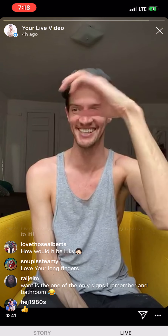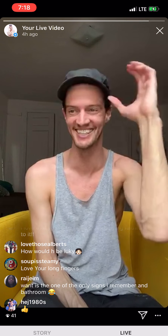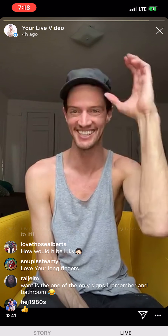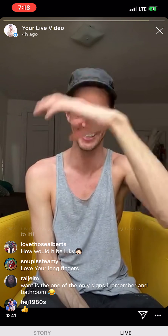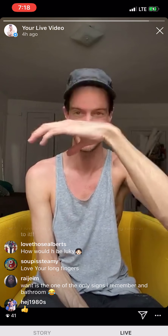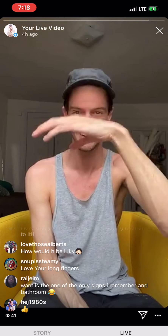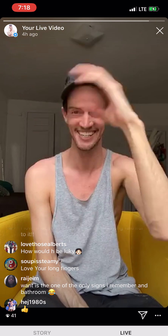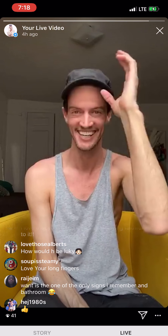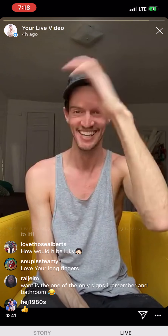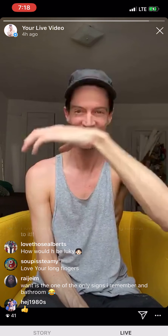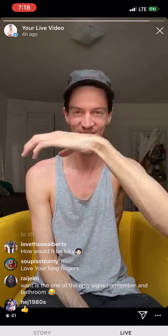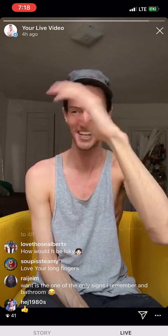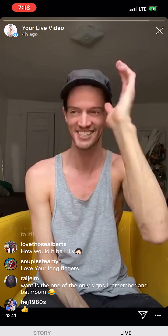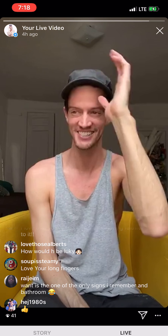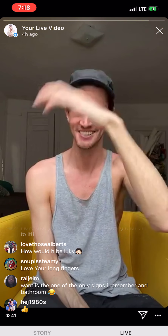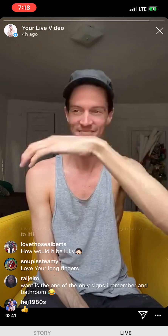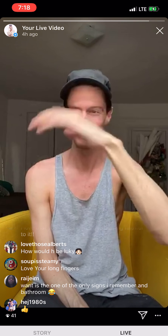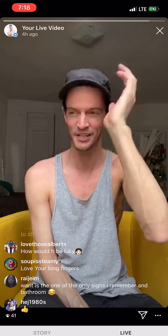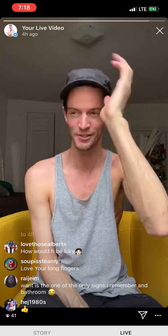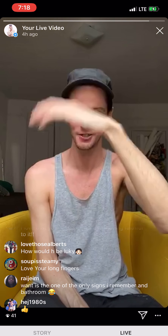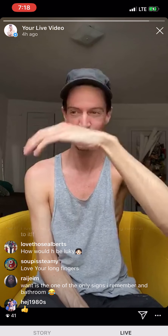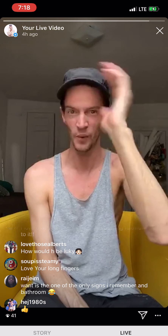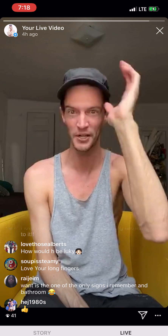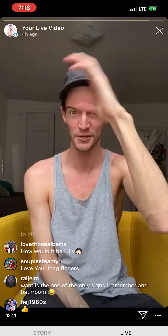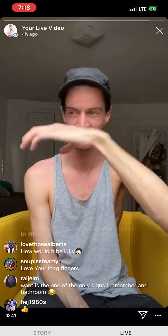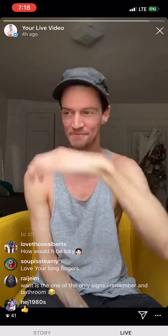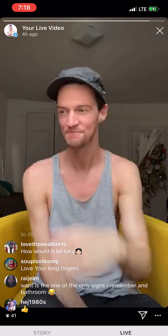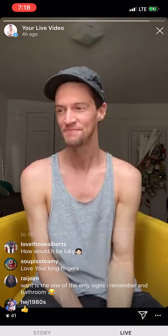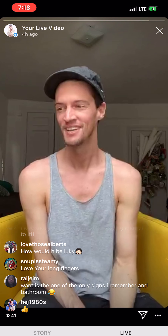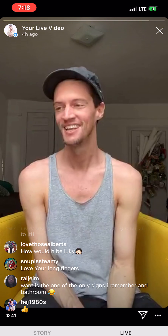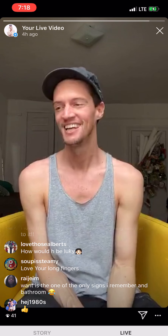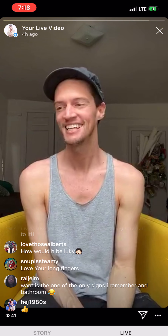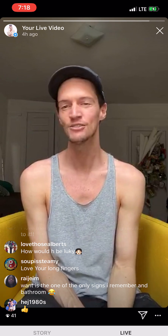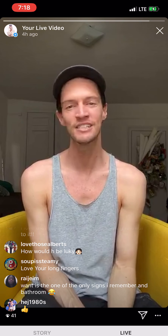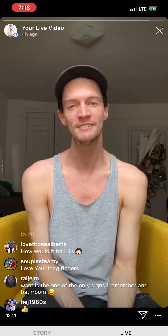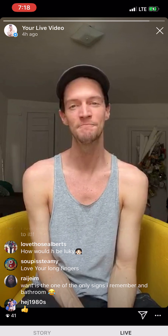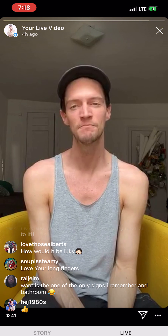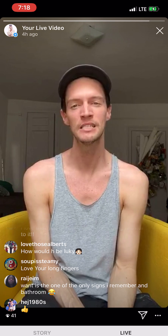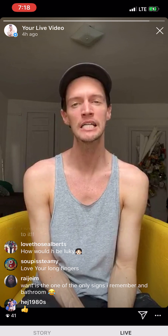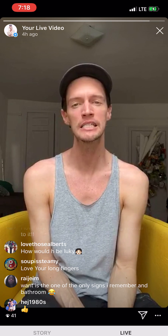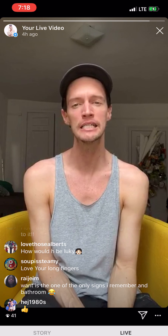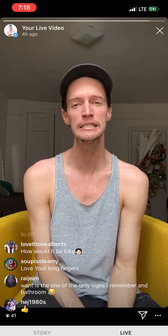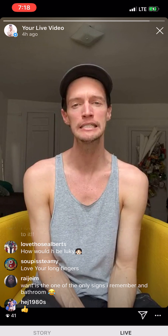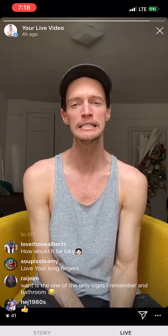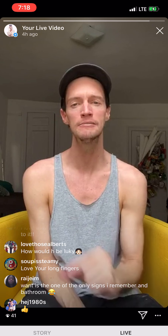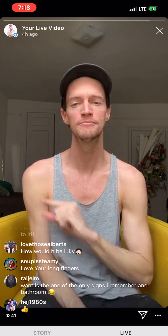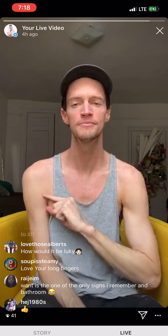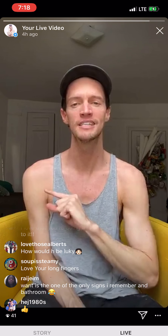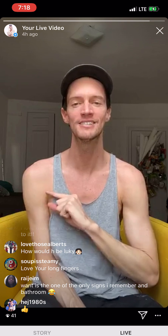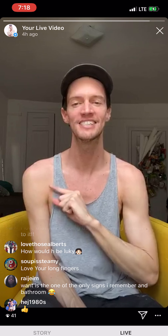Odd. Strange. Peculiar. Weird. Guilty. Not guilty. Guilty.